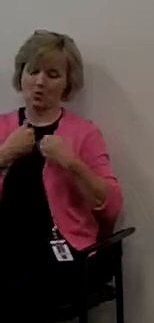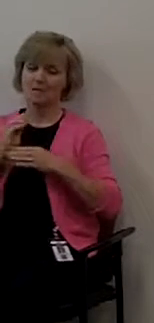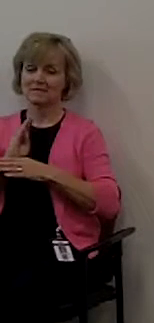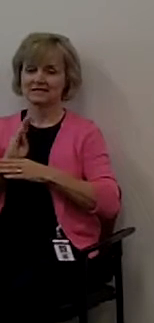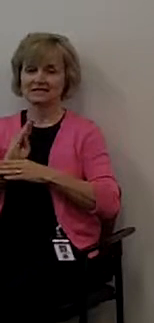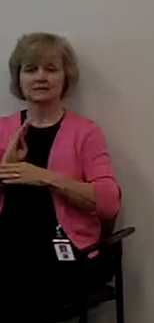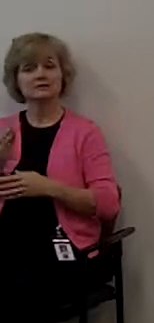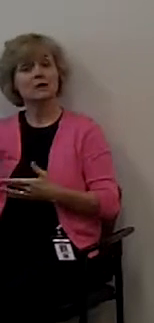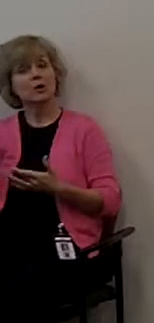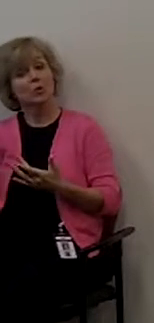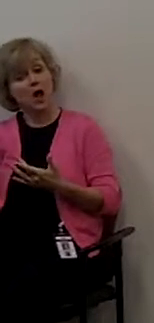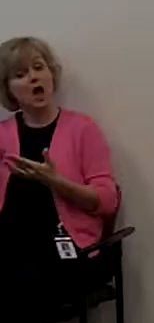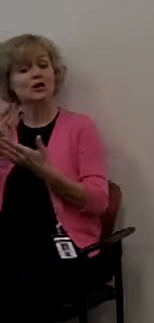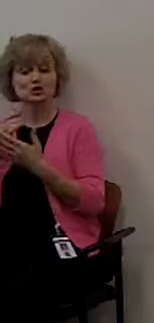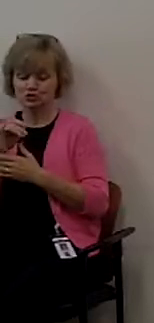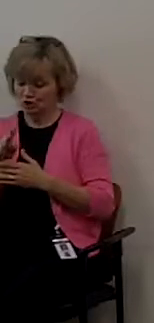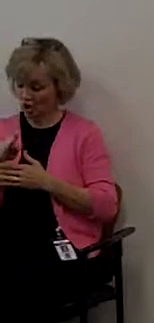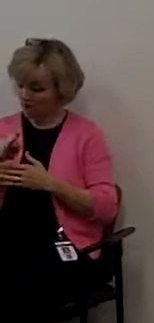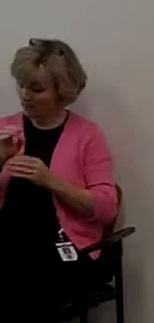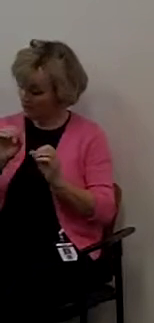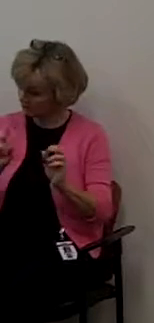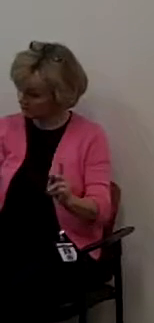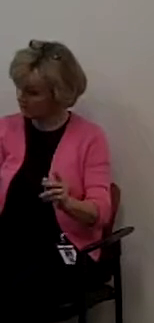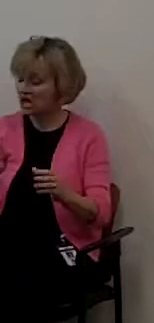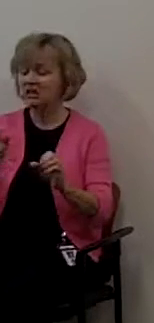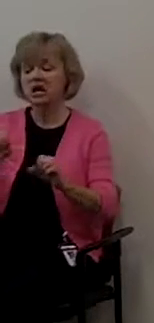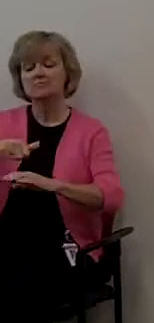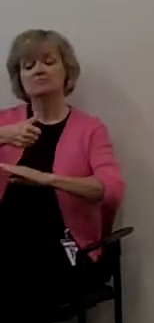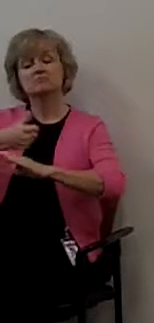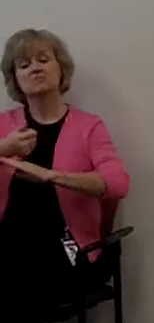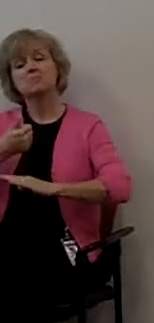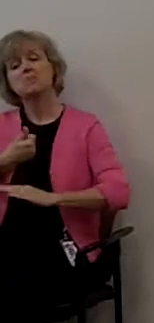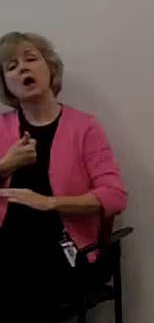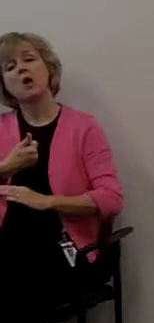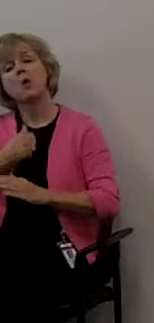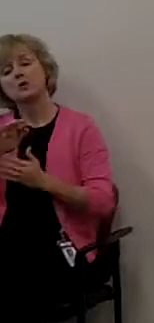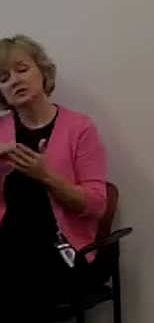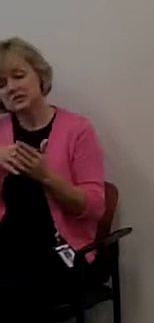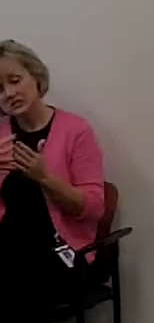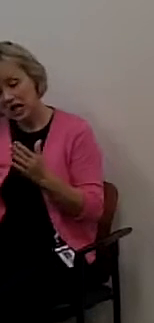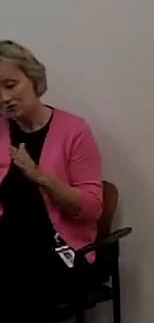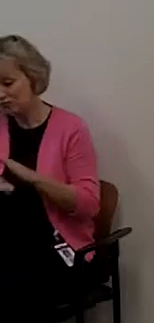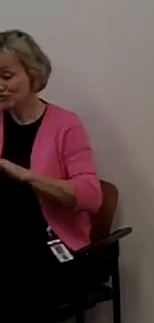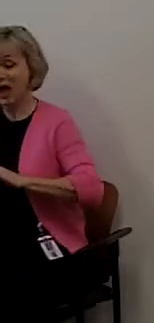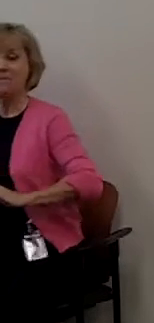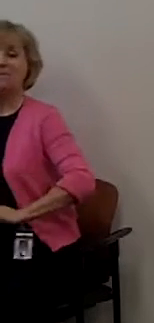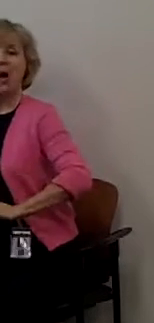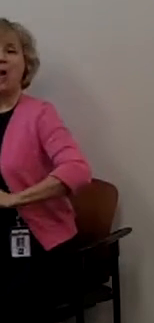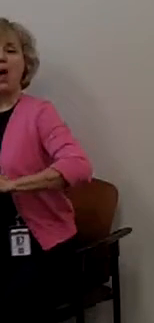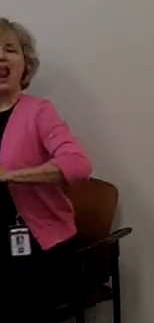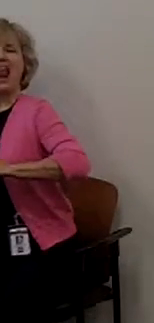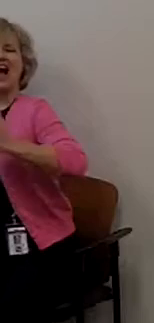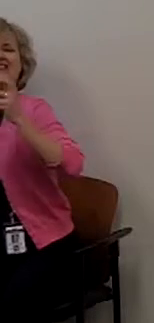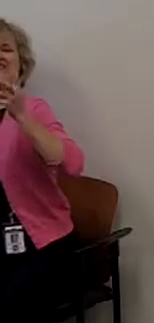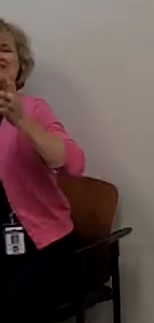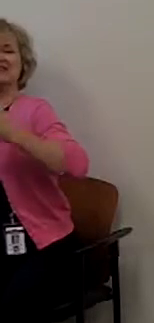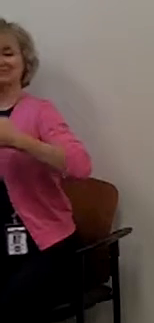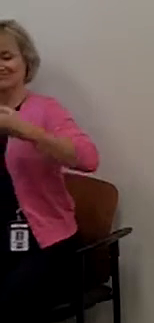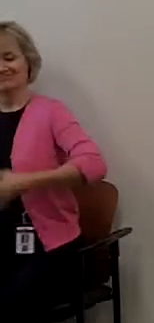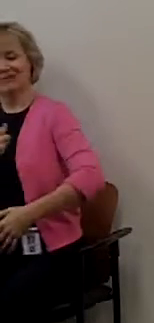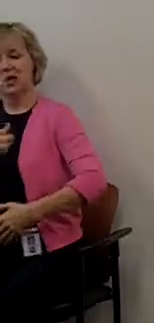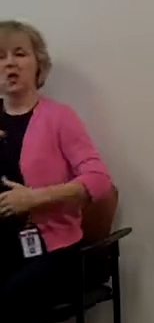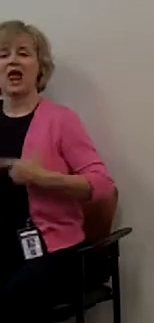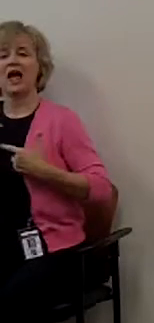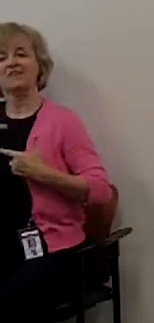good job opportunities, I can create my own schedule and kind of run my life my own way, and then it's